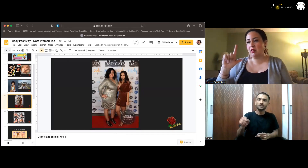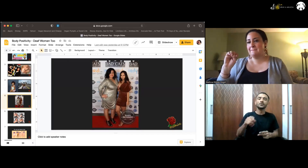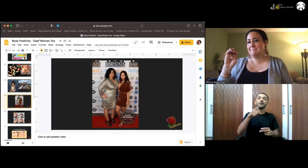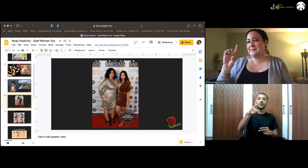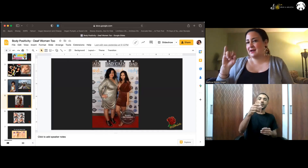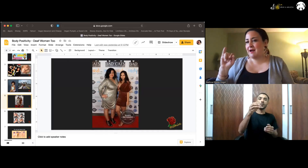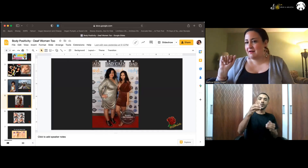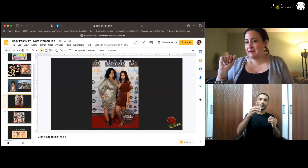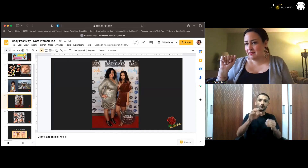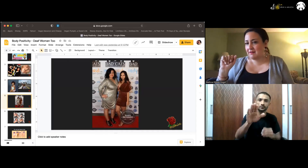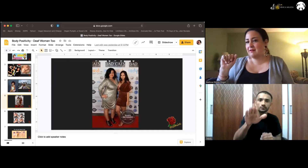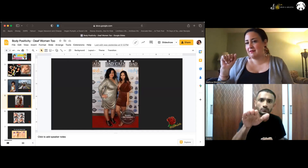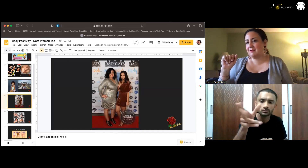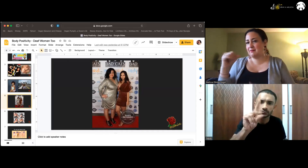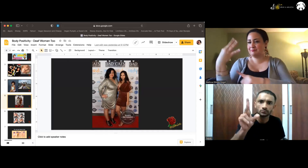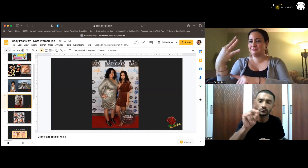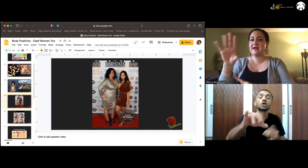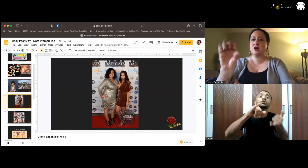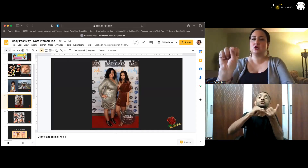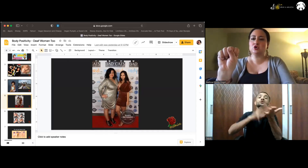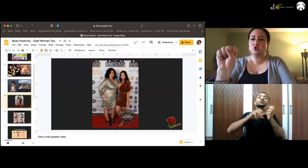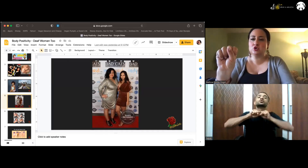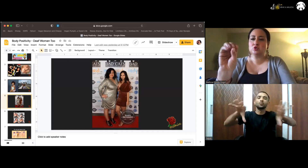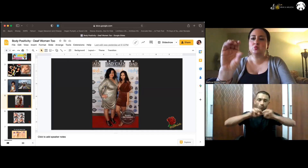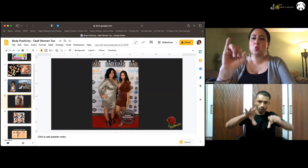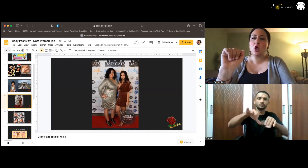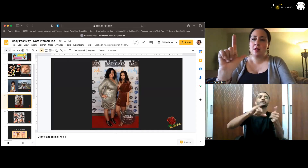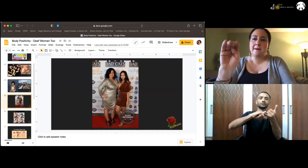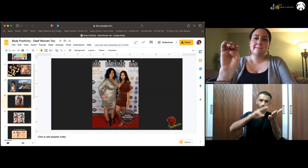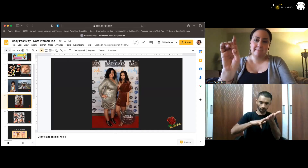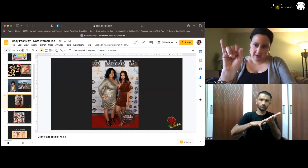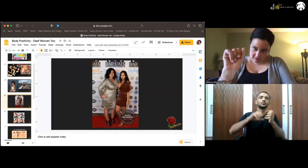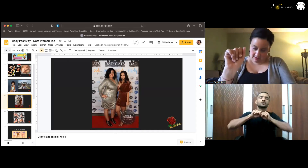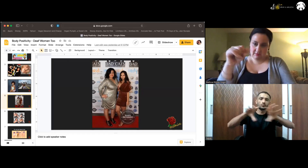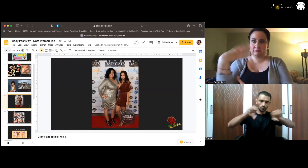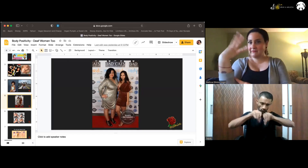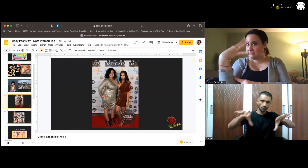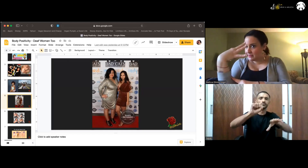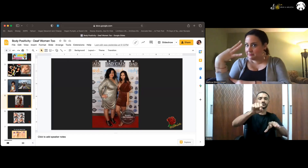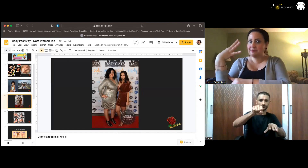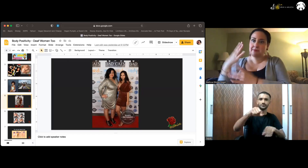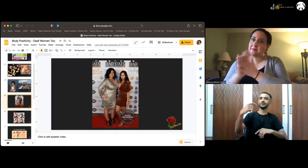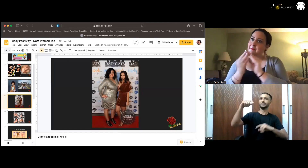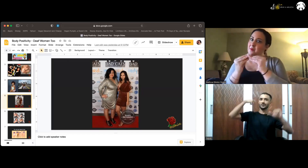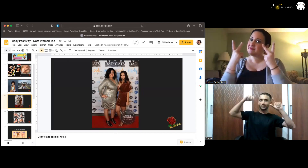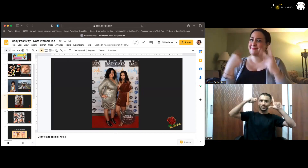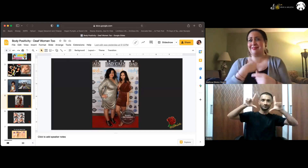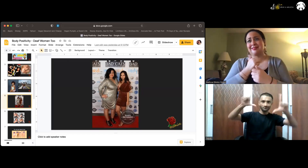saw like other people as well who were thinking about, sorry, could you repeat? On the social media, I was saying about the